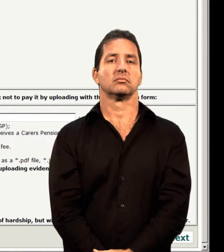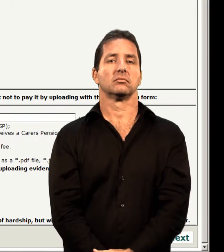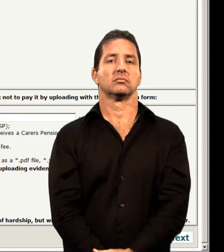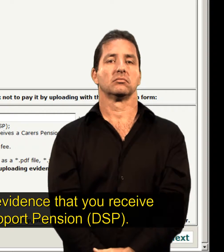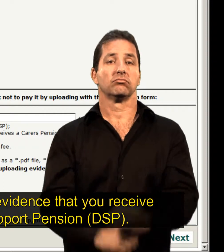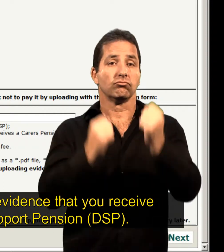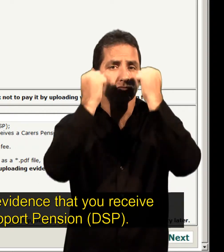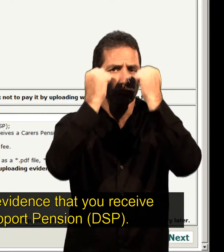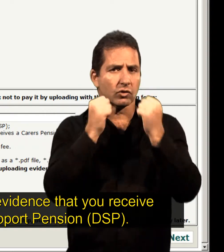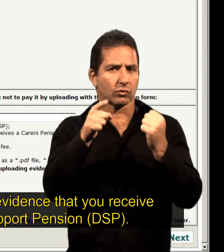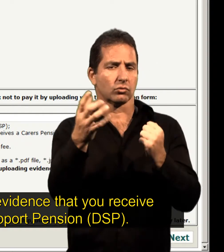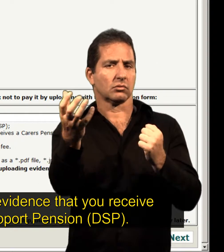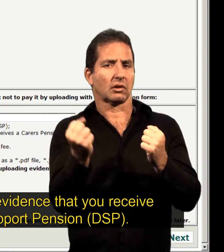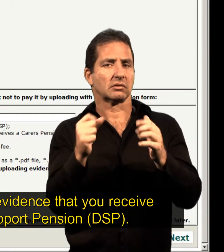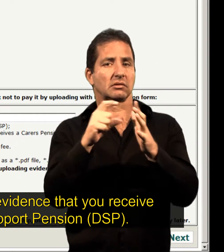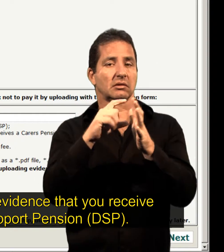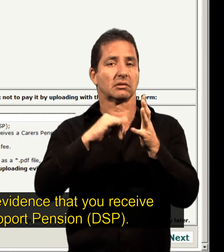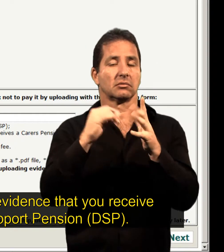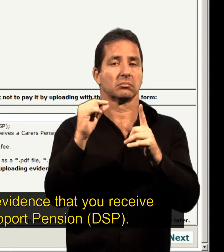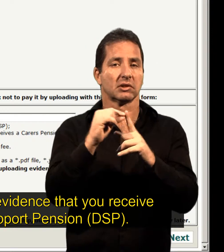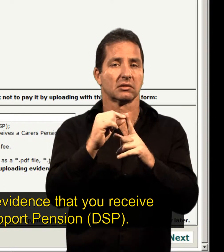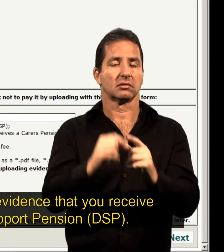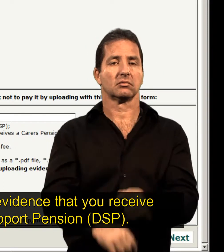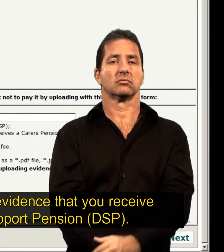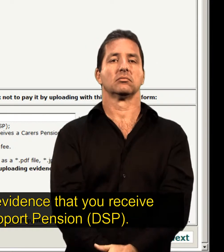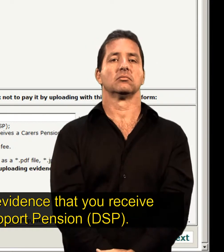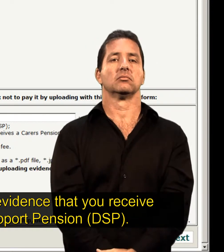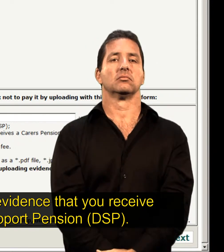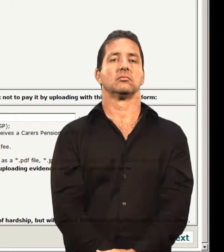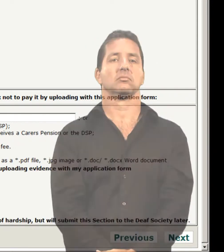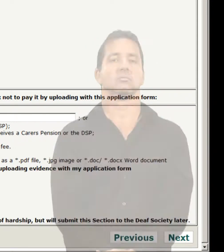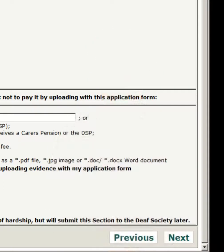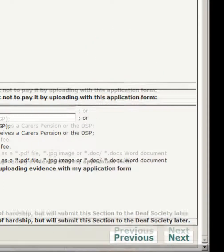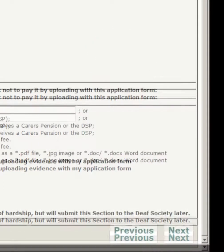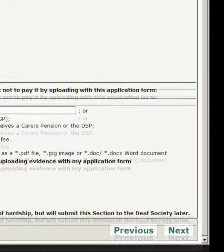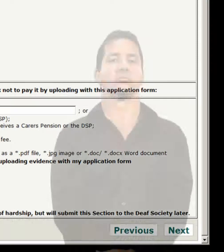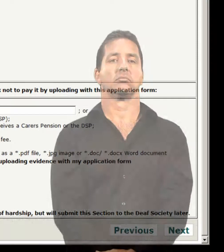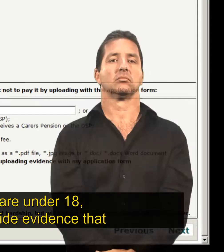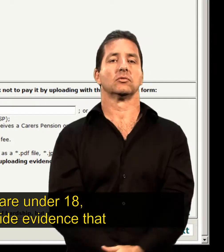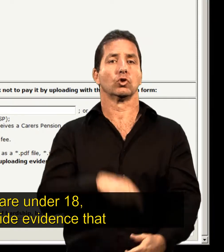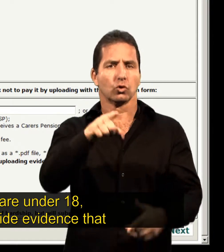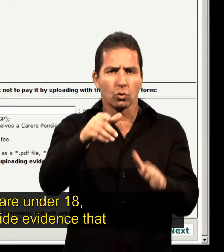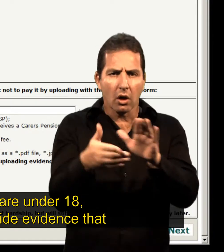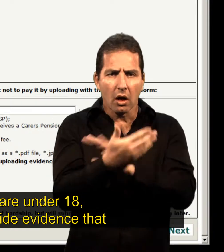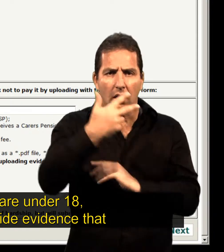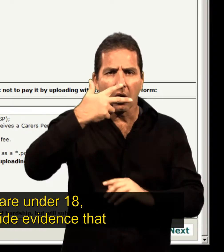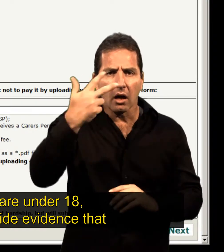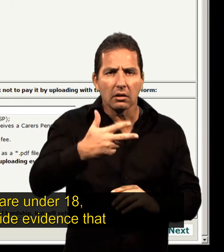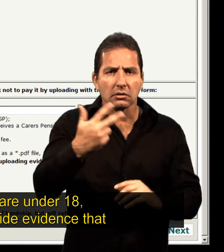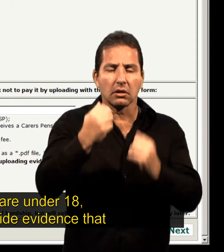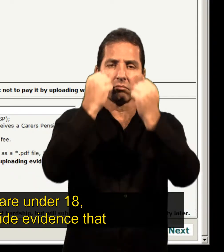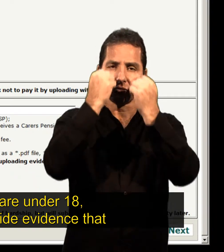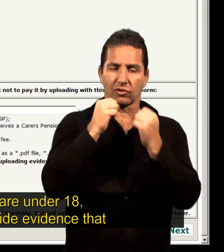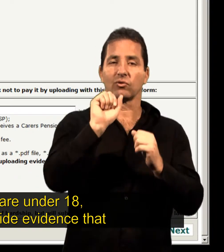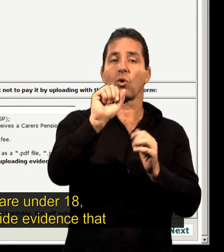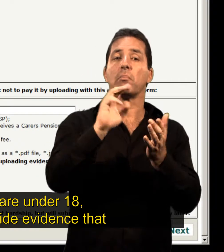or you can provide evidence that you received the Disability Support Pension, DSP. Or if you are under